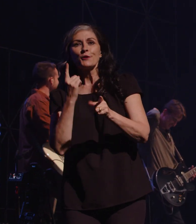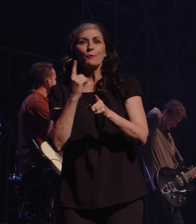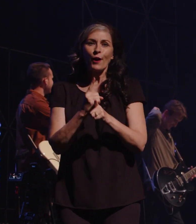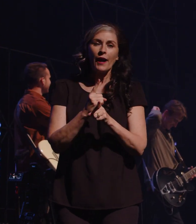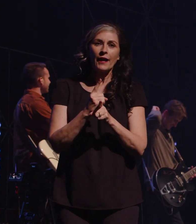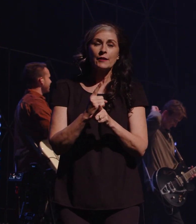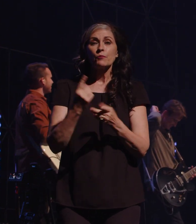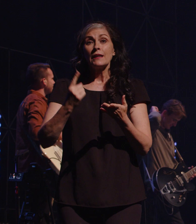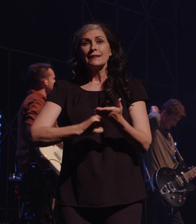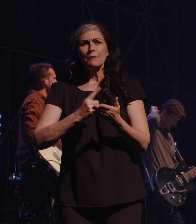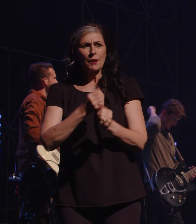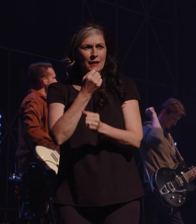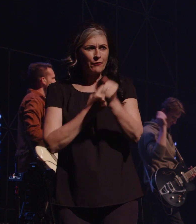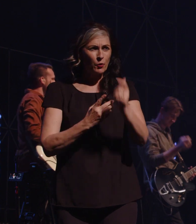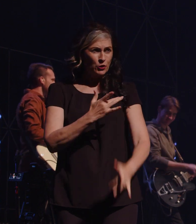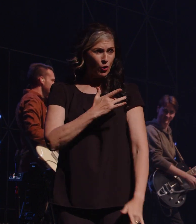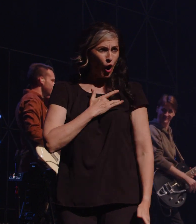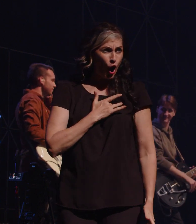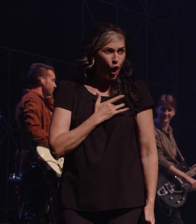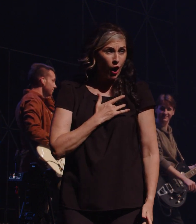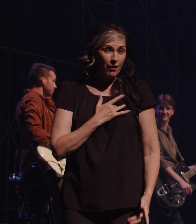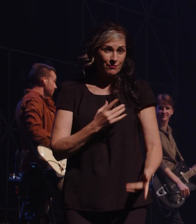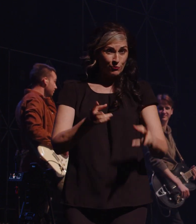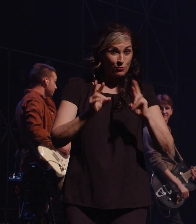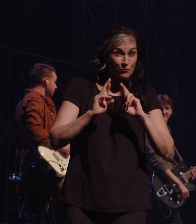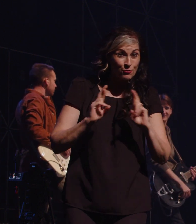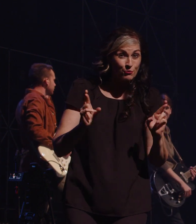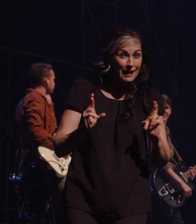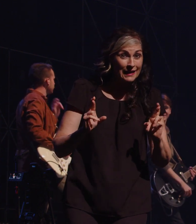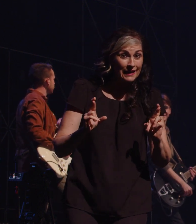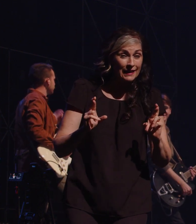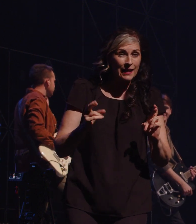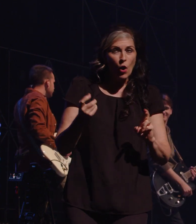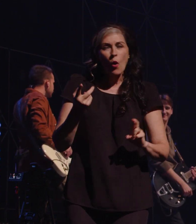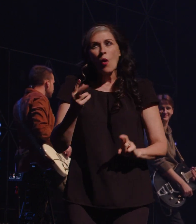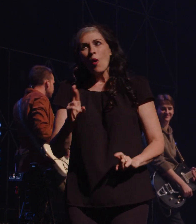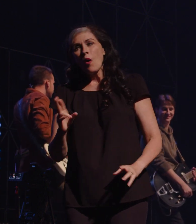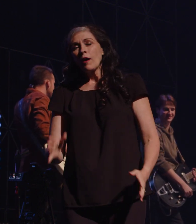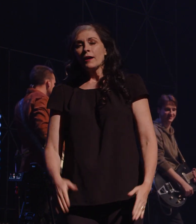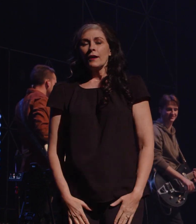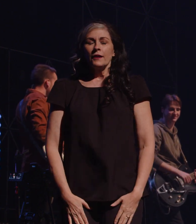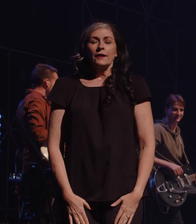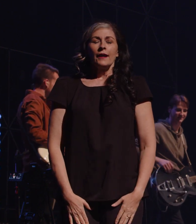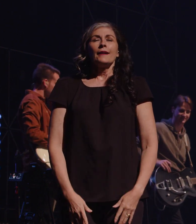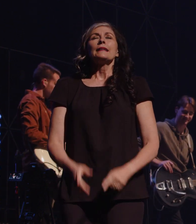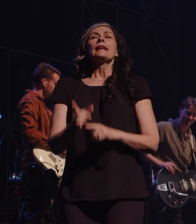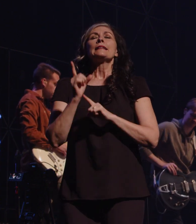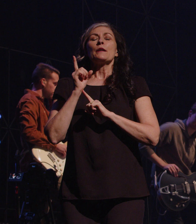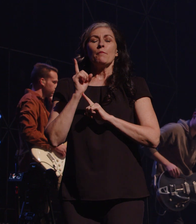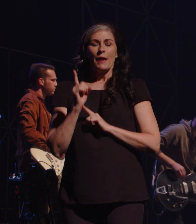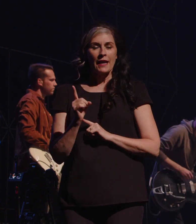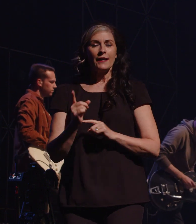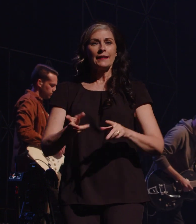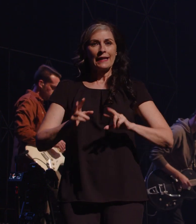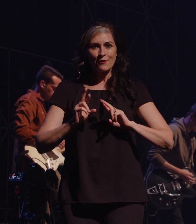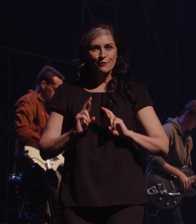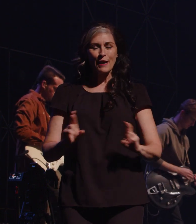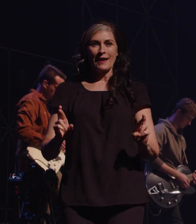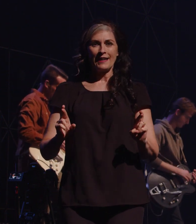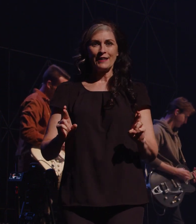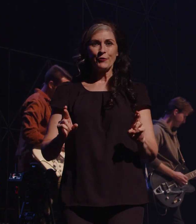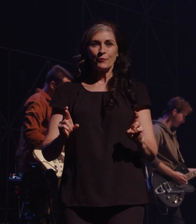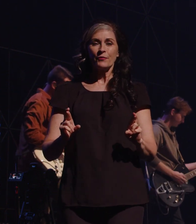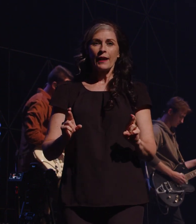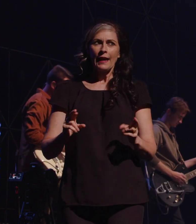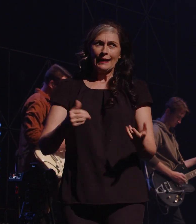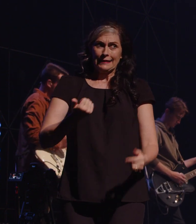Yeah. Sometimes is everybody's hearts just like ready for it, or is it like it kind of takes a moment, right? Sometimes it takes a moment. Is